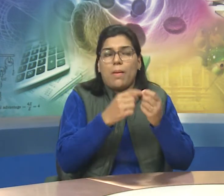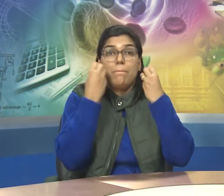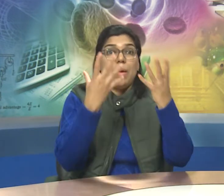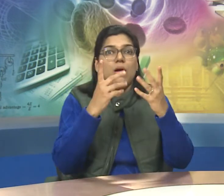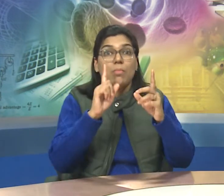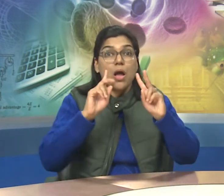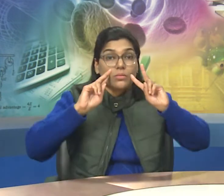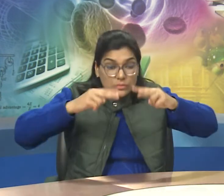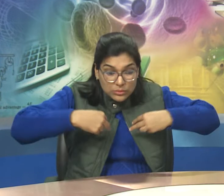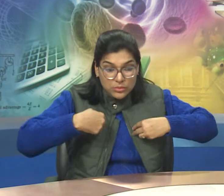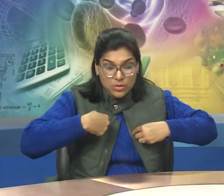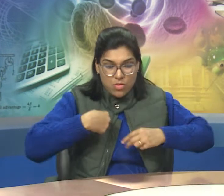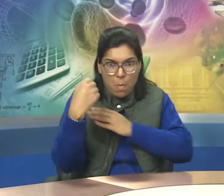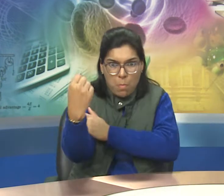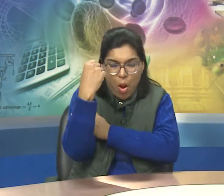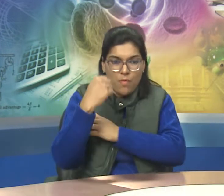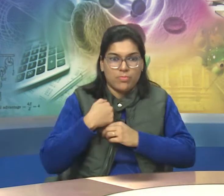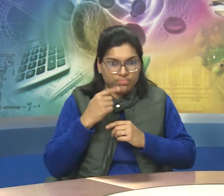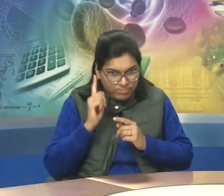greed and jealousy